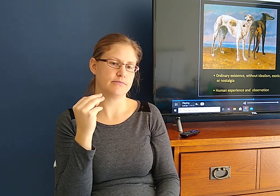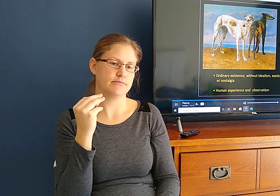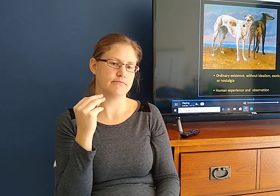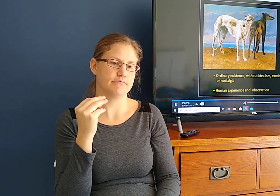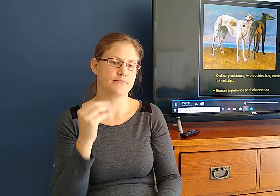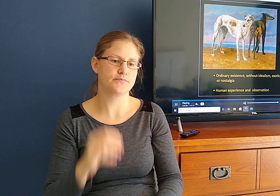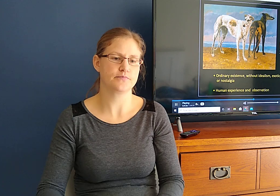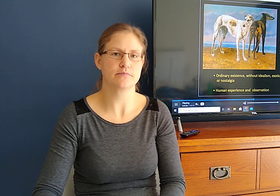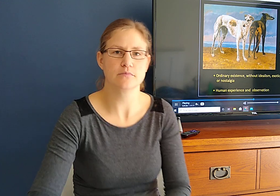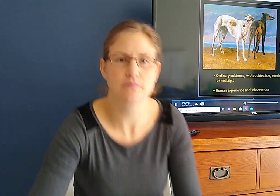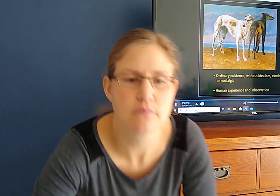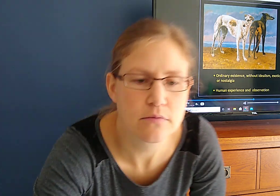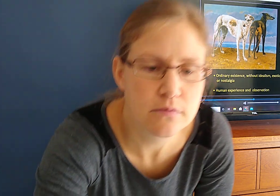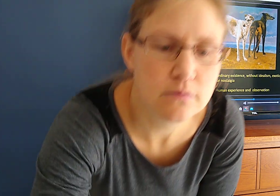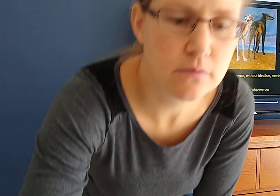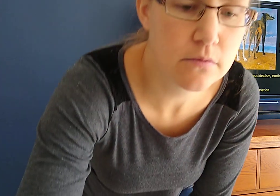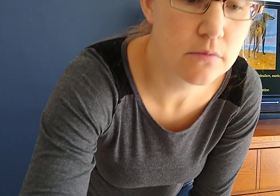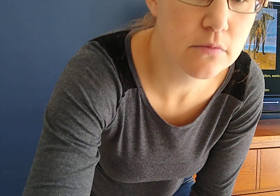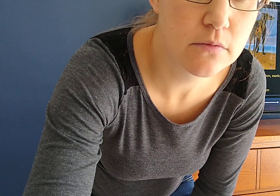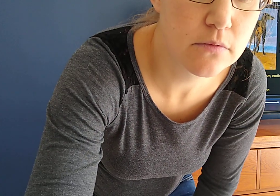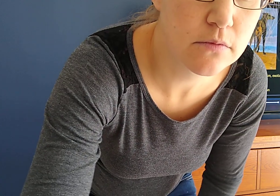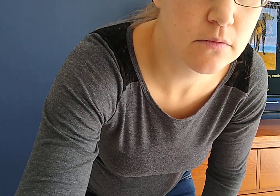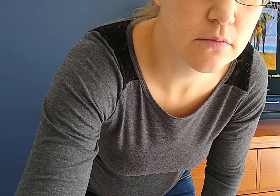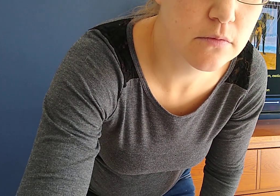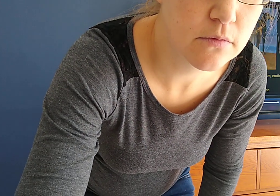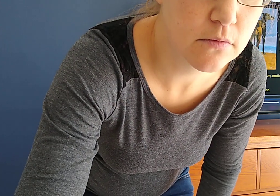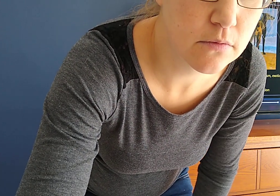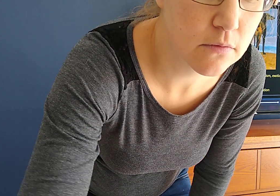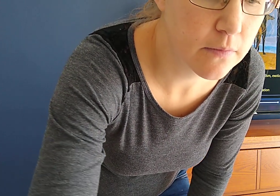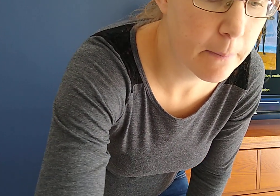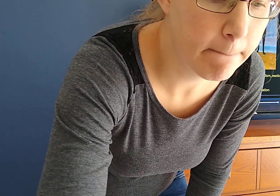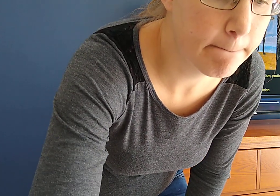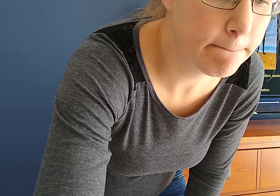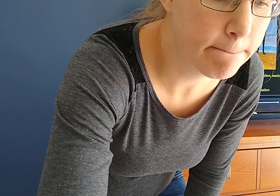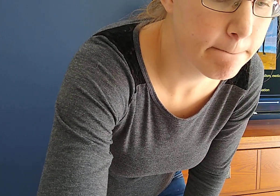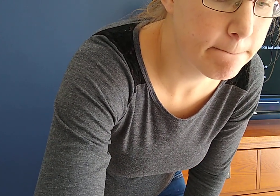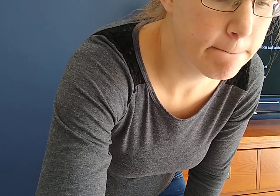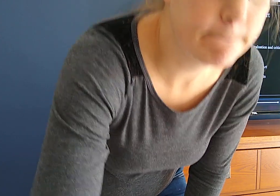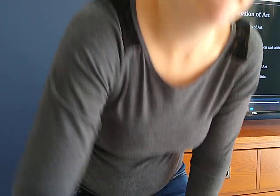In the 1850s,